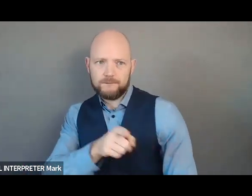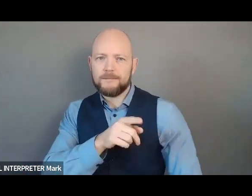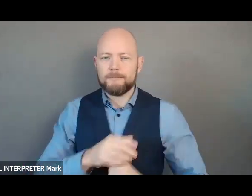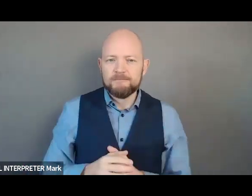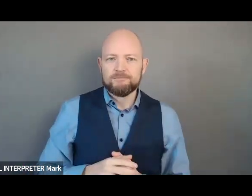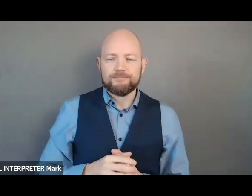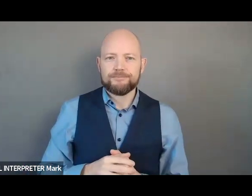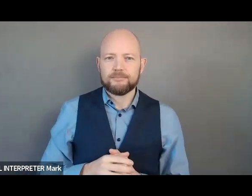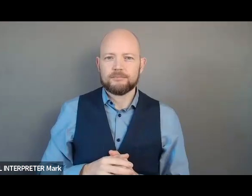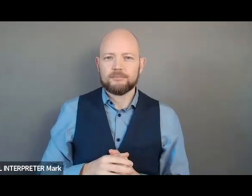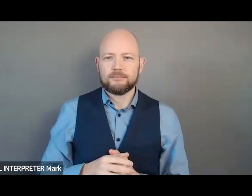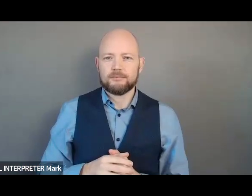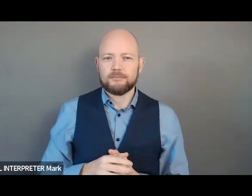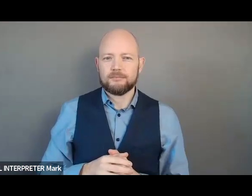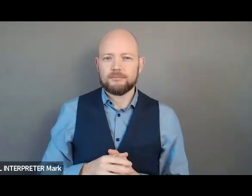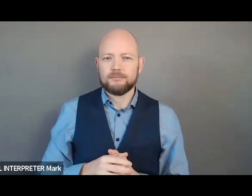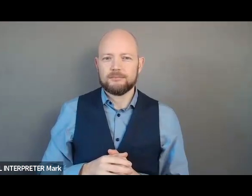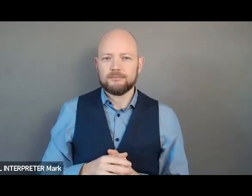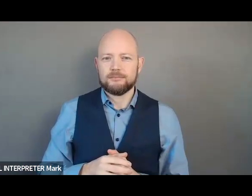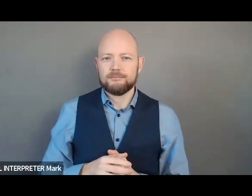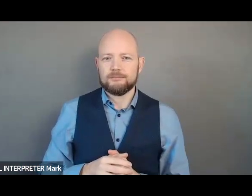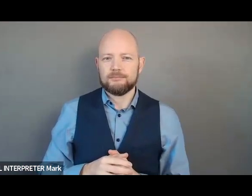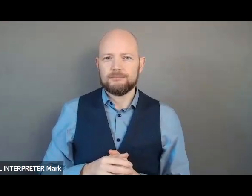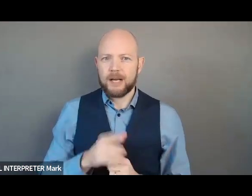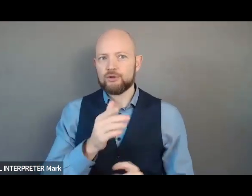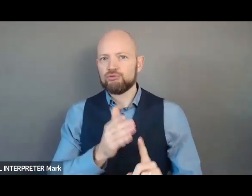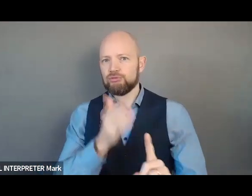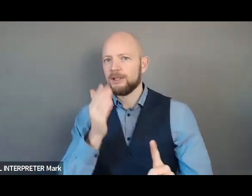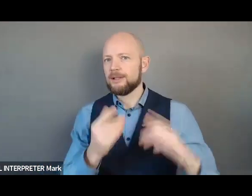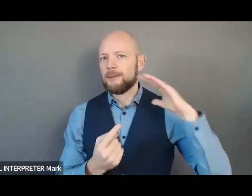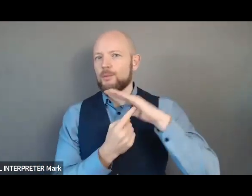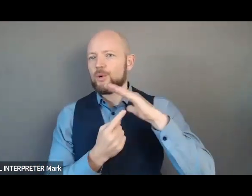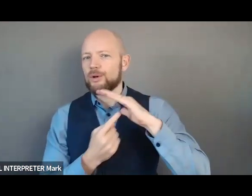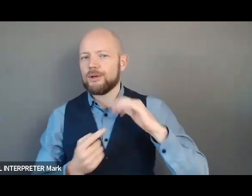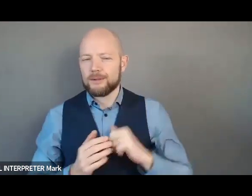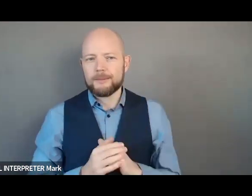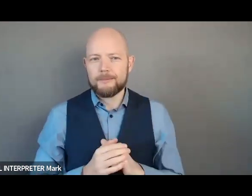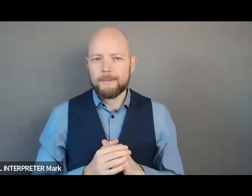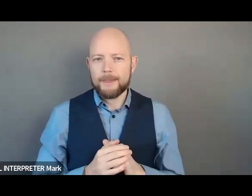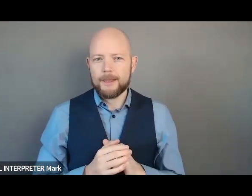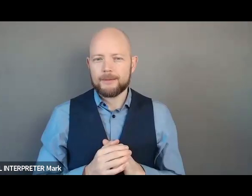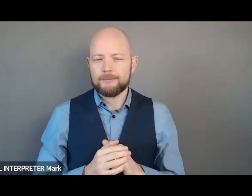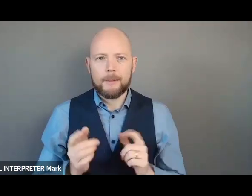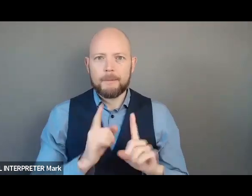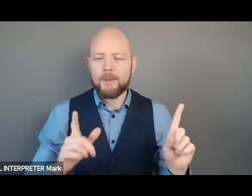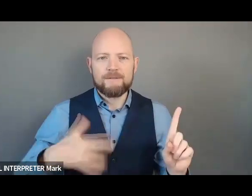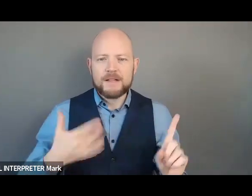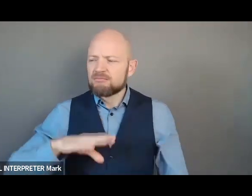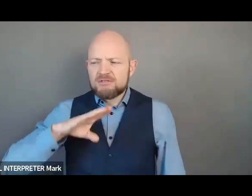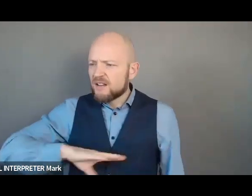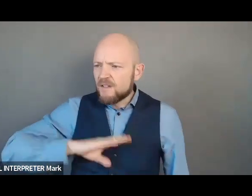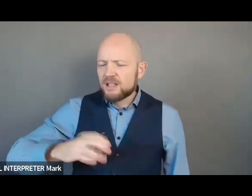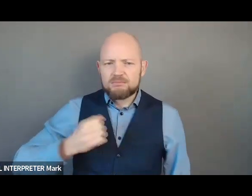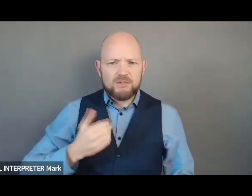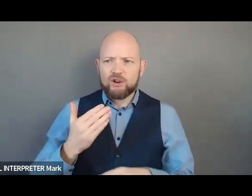so that's recognised in the appraisal system as well, where people feel dissatisfaction in their